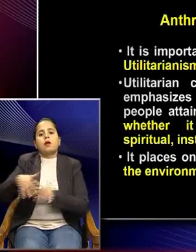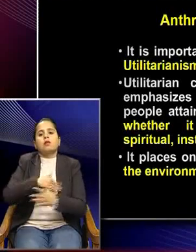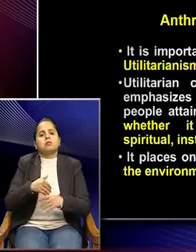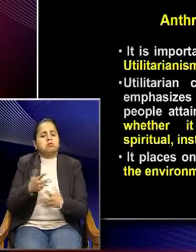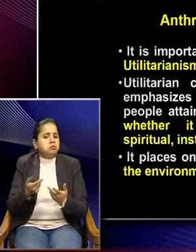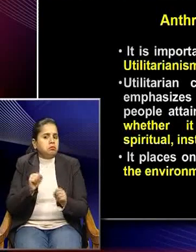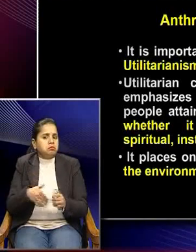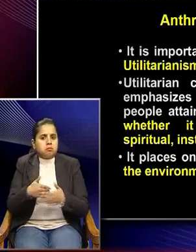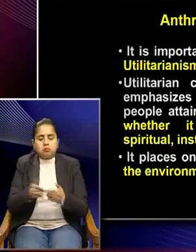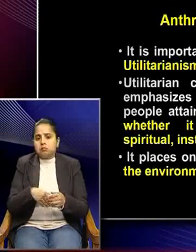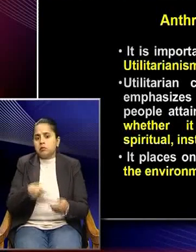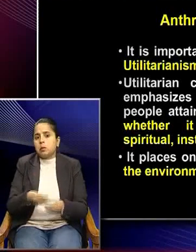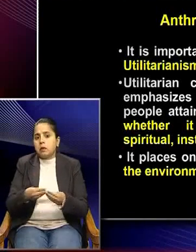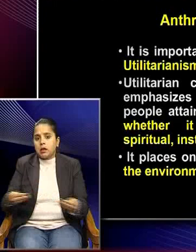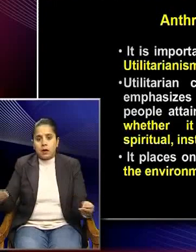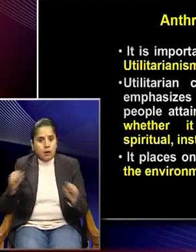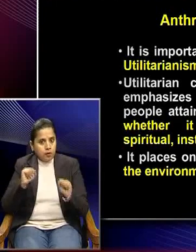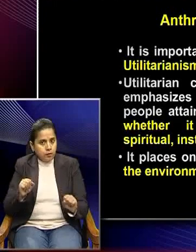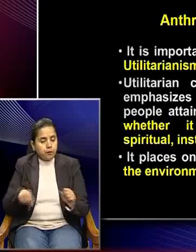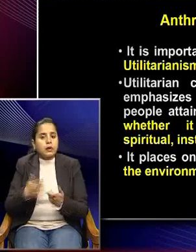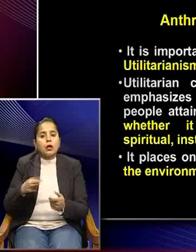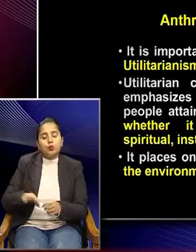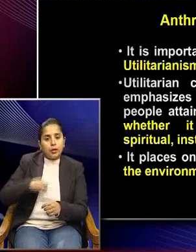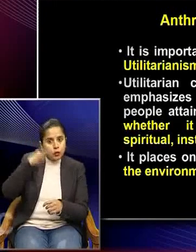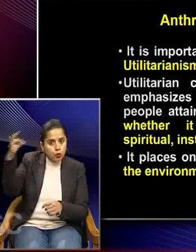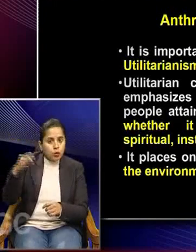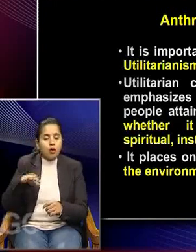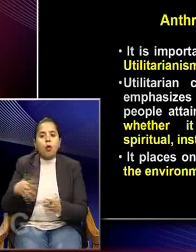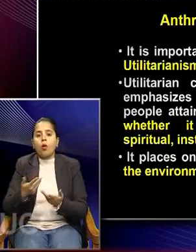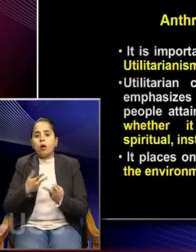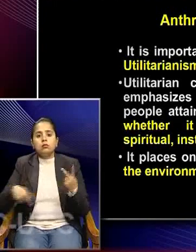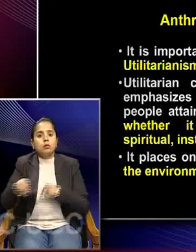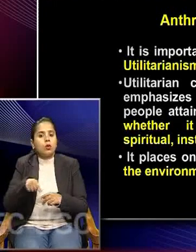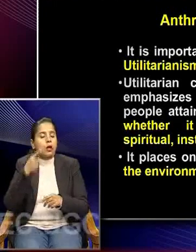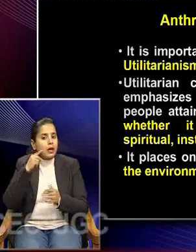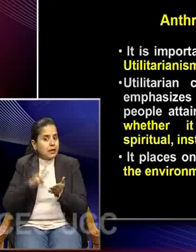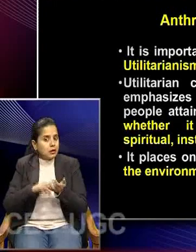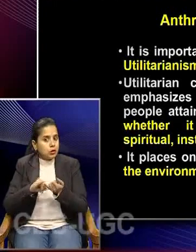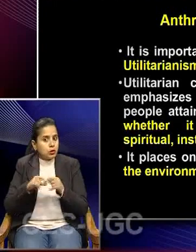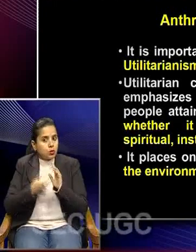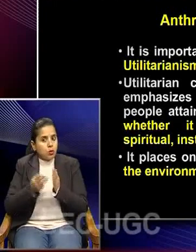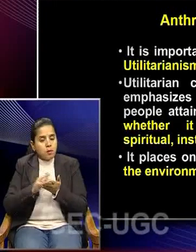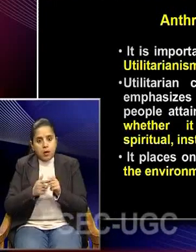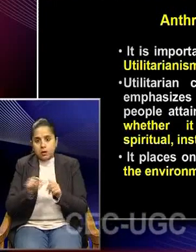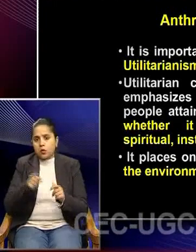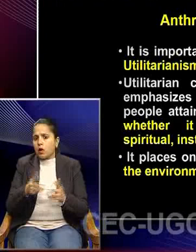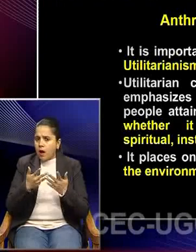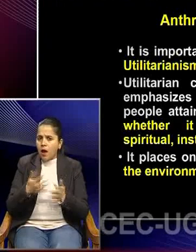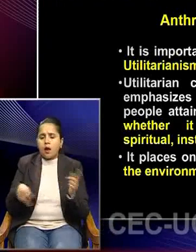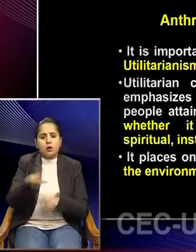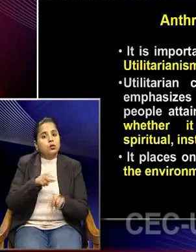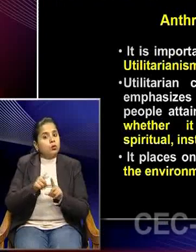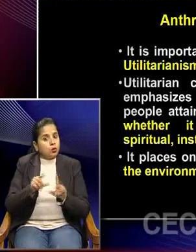it can be materialistic well-being, spiritual well-being, instrumental or intrinsic. Any kind of well-being if you